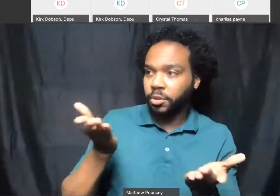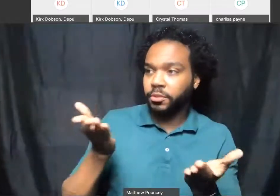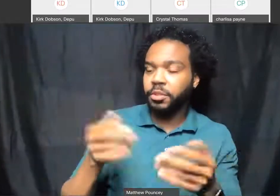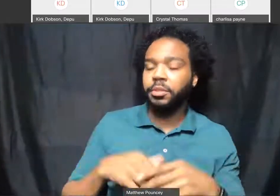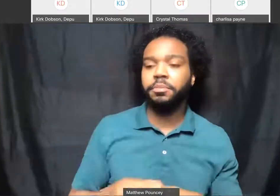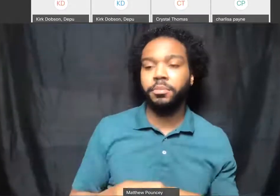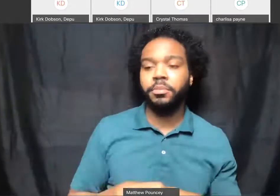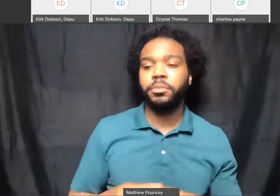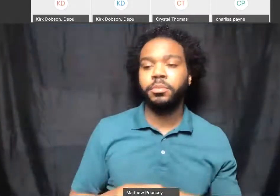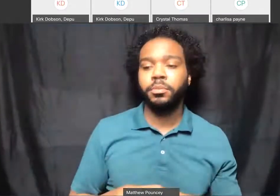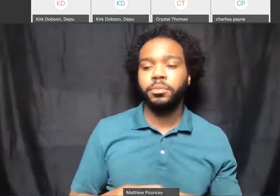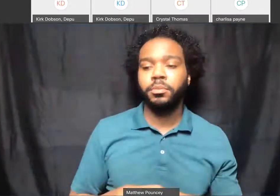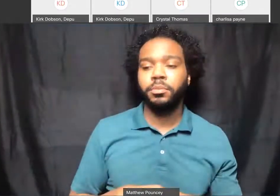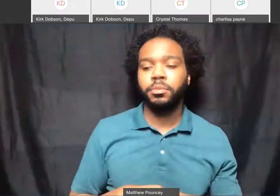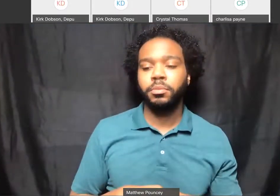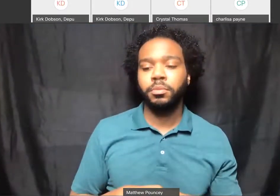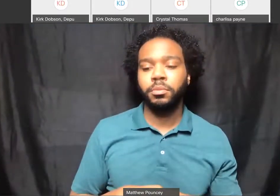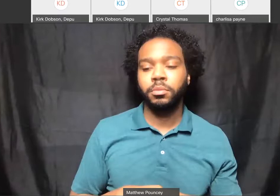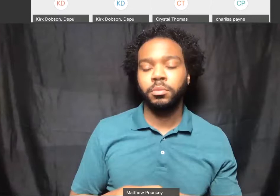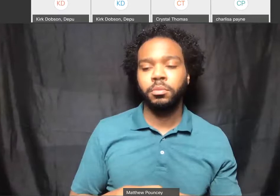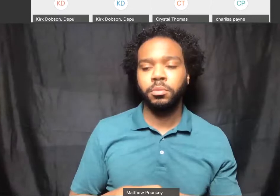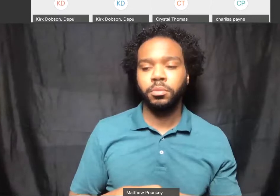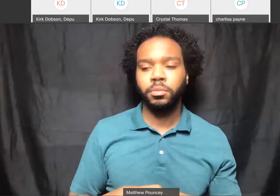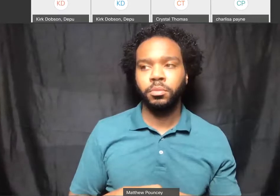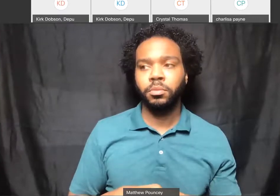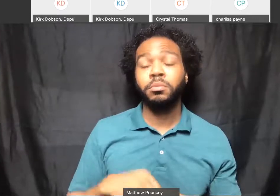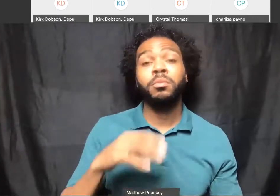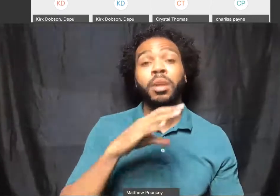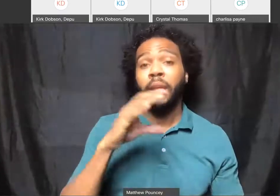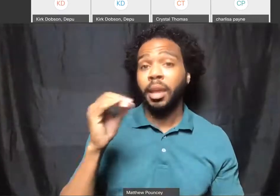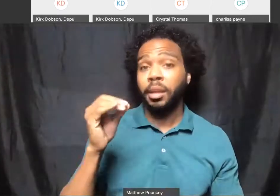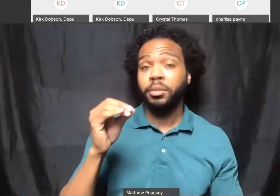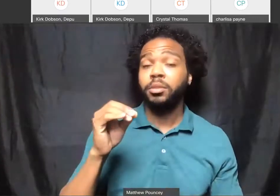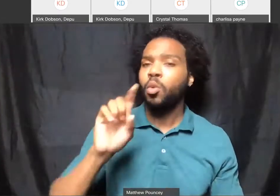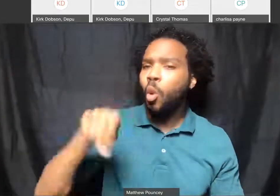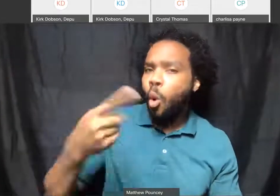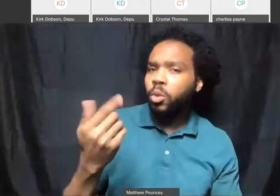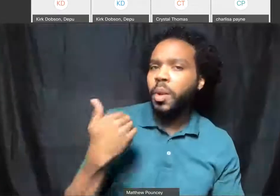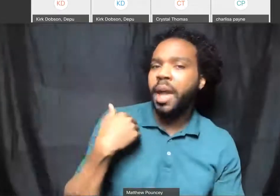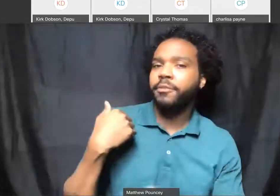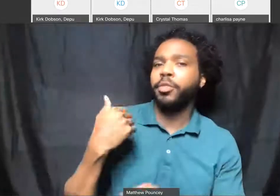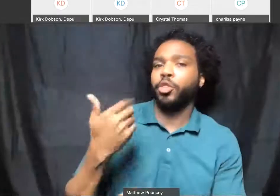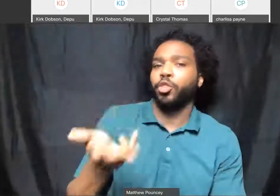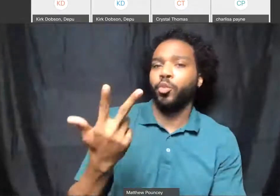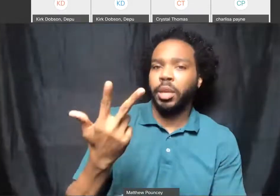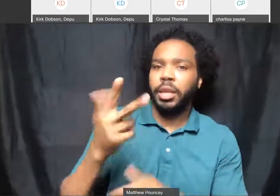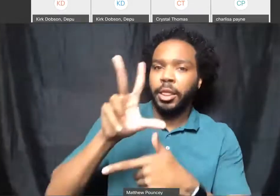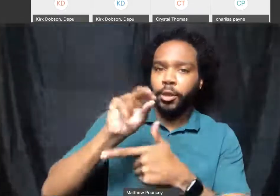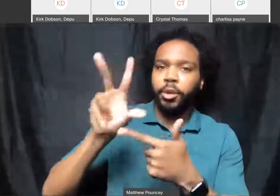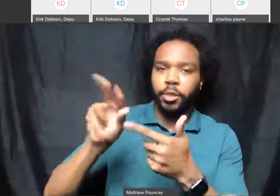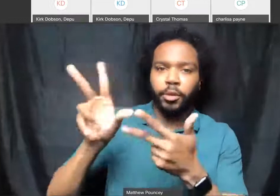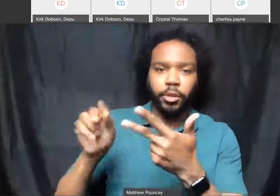and that we can only have 3 periods of 30 days. So that works